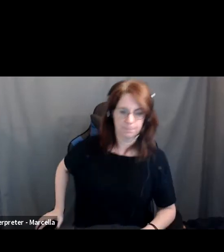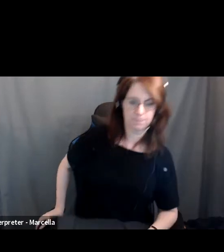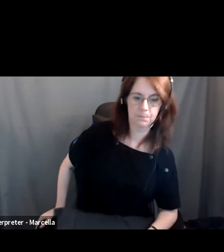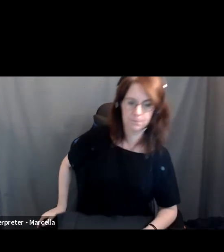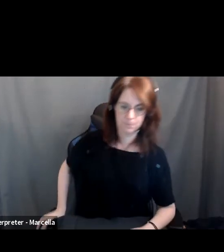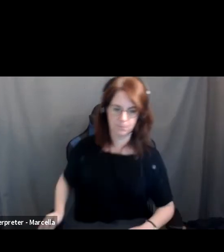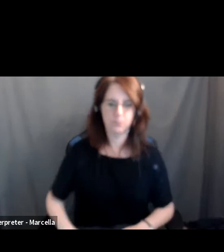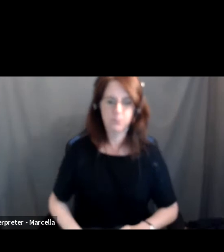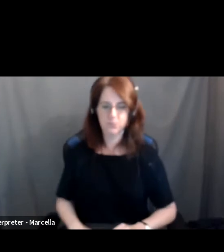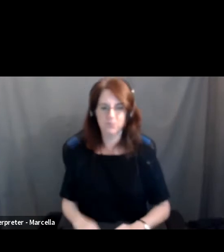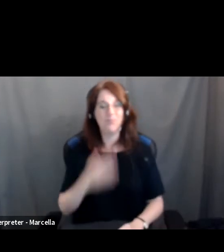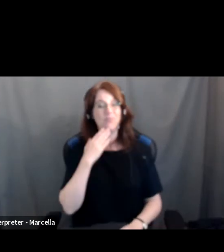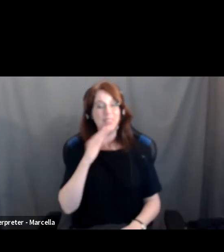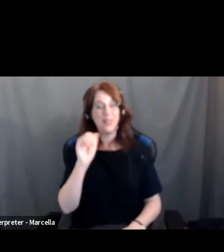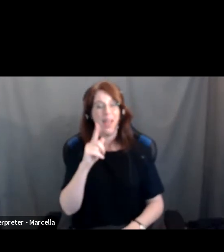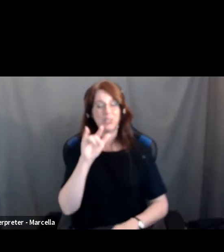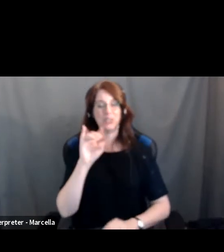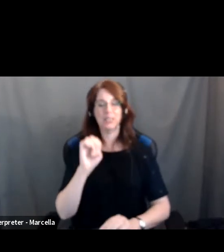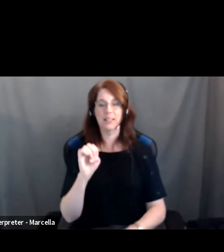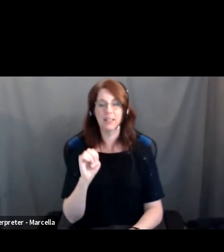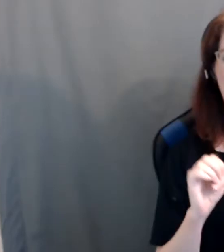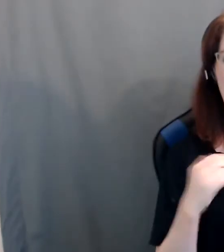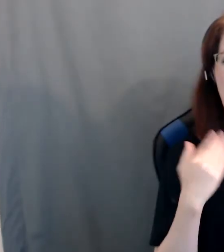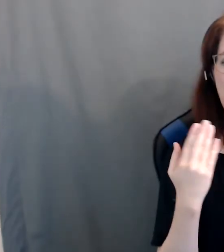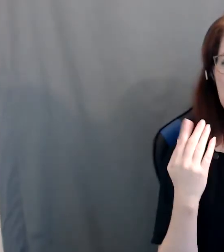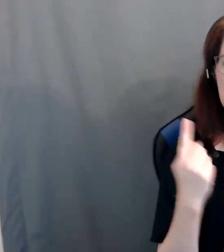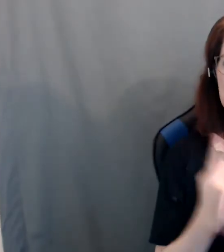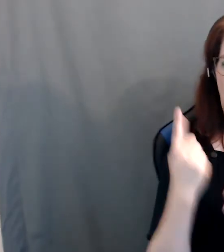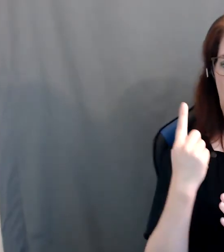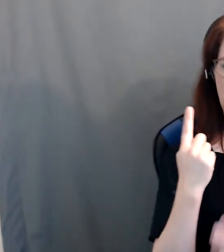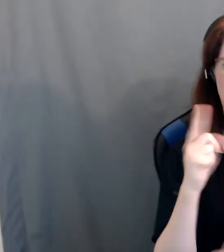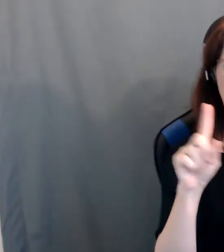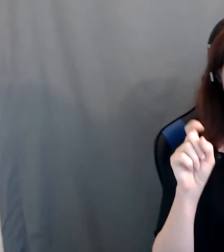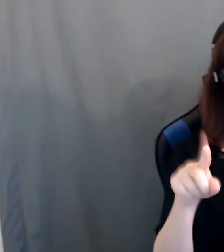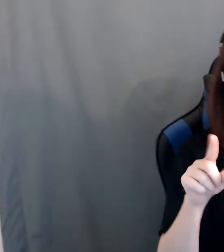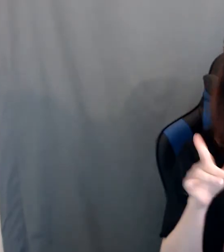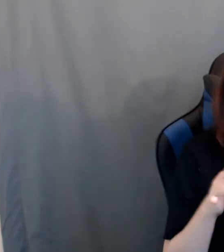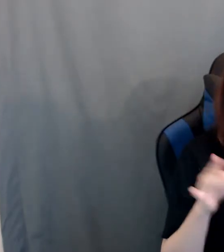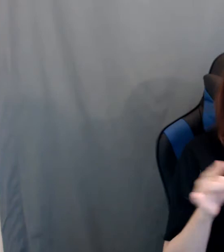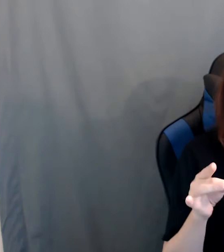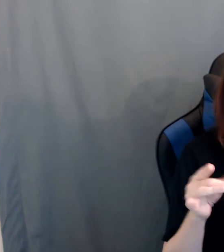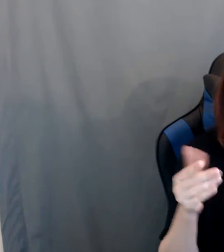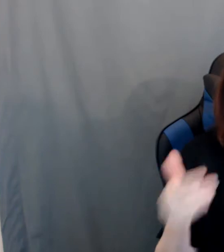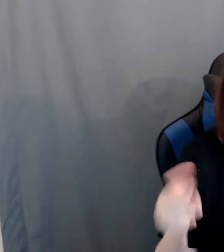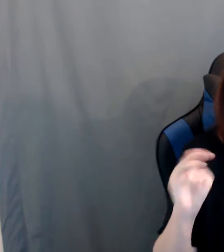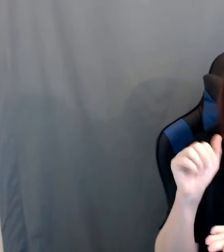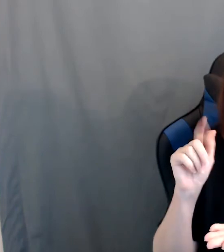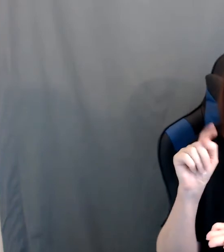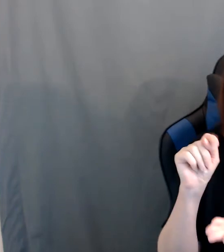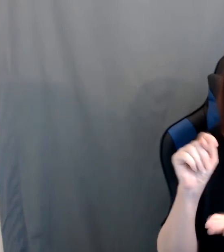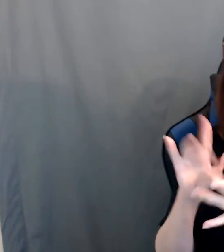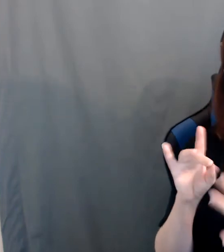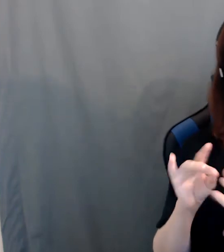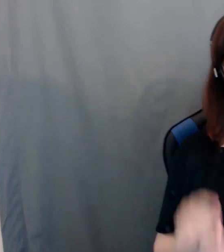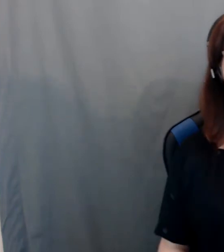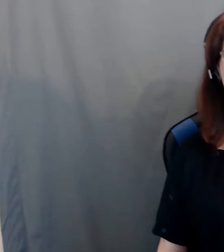Thank you so much, Ashley. And I think we have someone who has a question or a comment, so I want to let Matt speak here in a second.